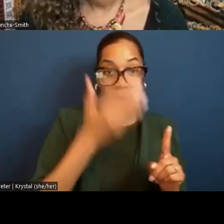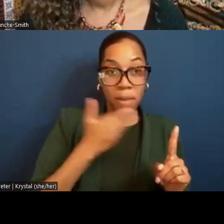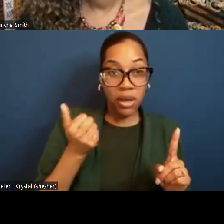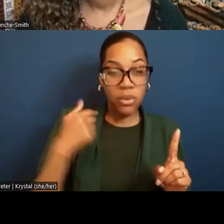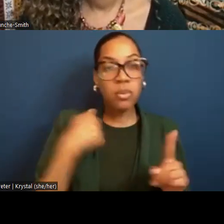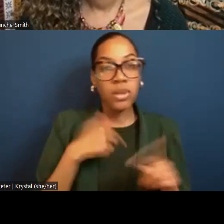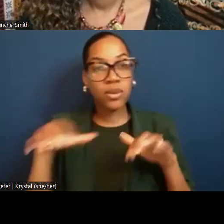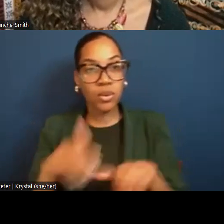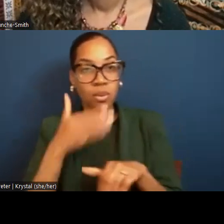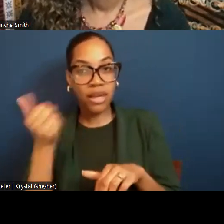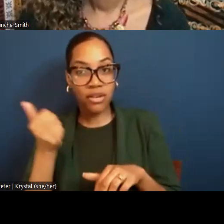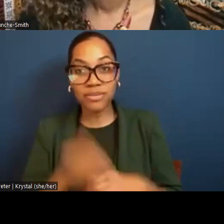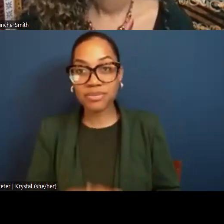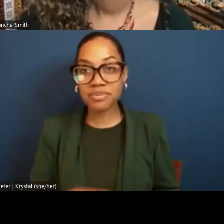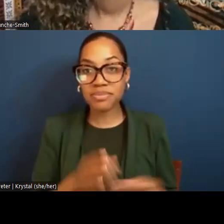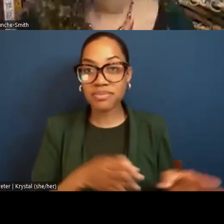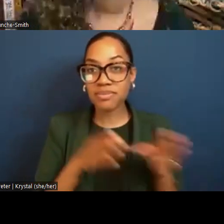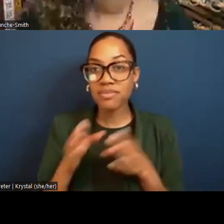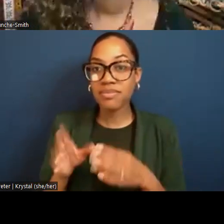How about you, Takima?